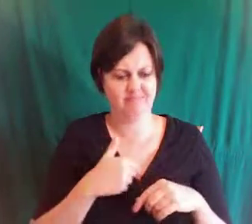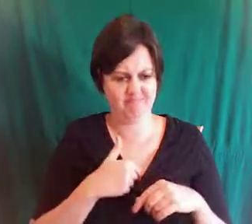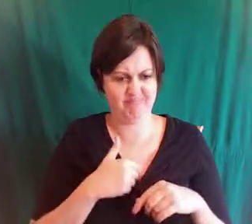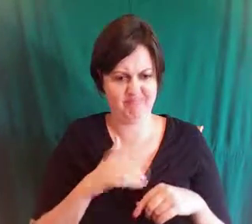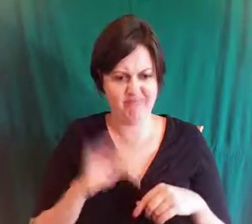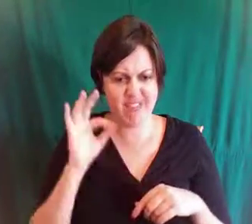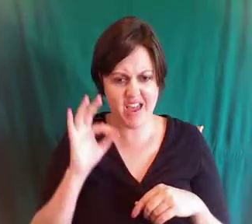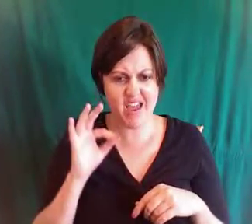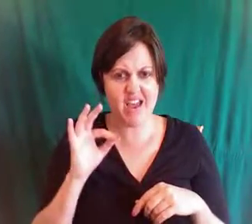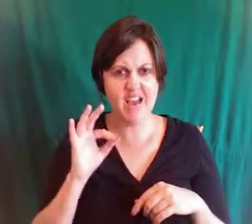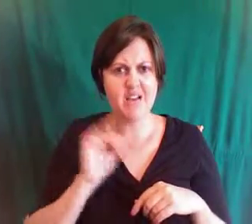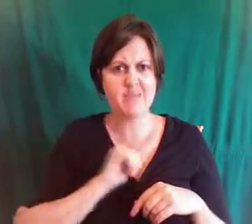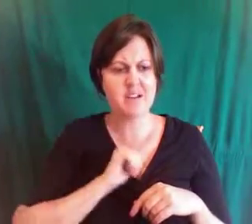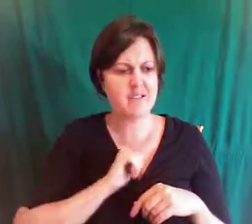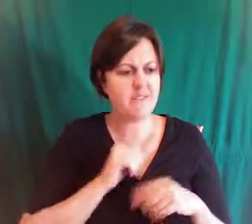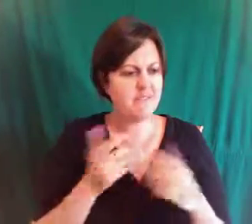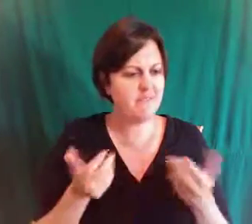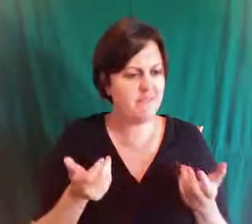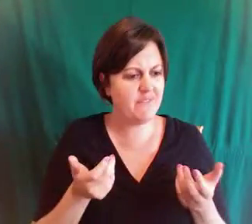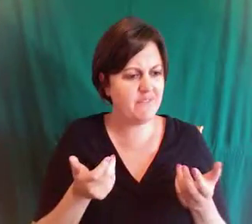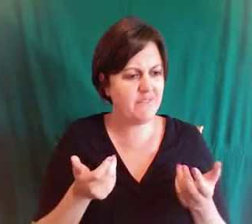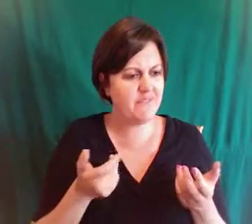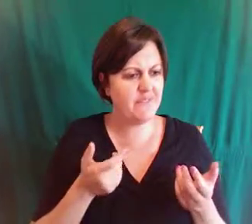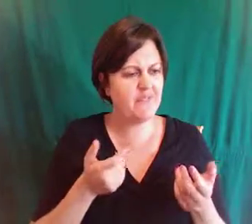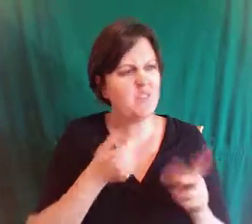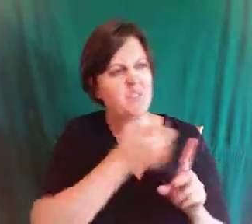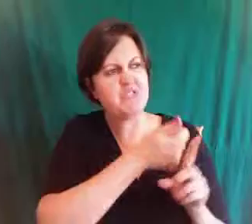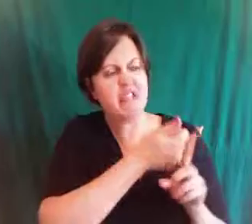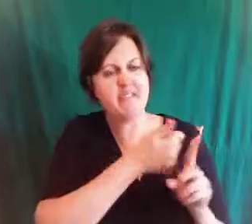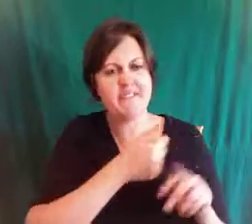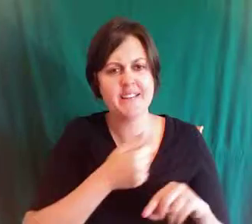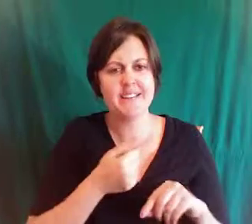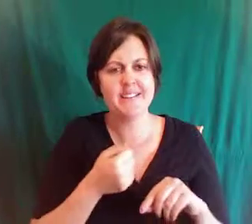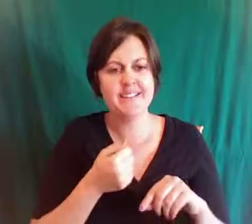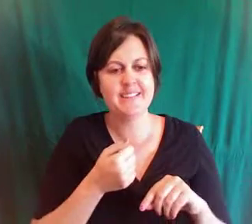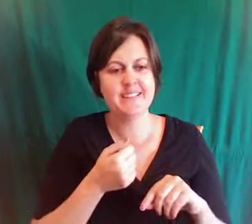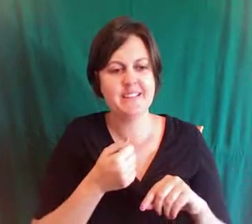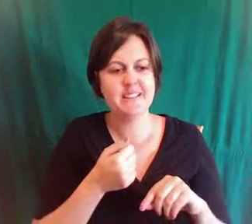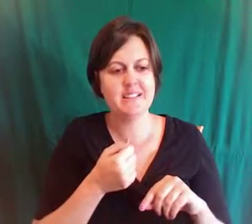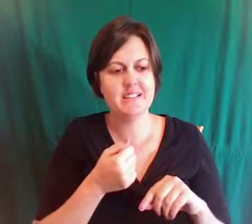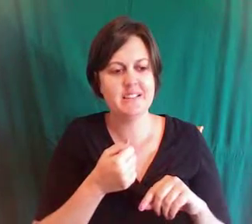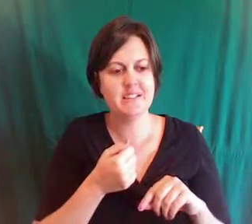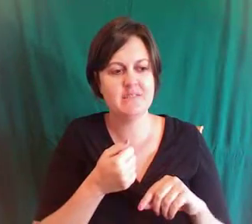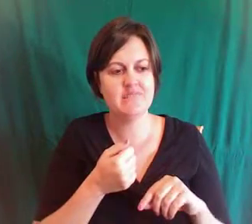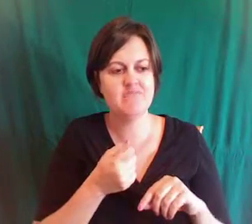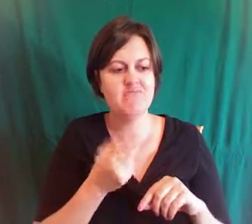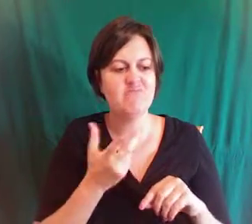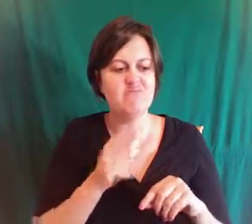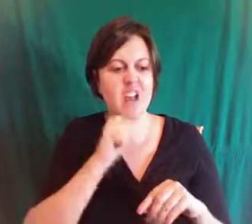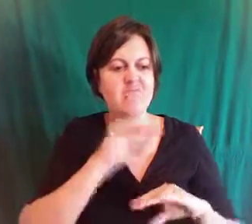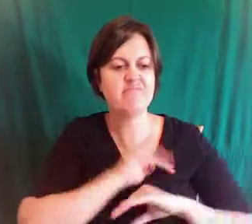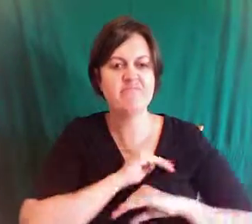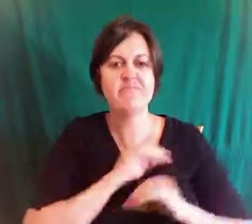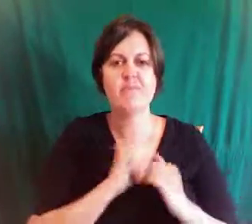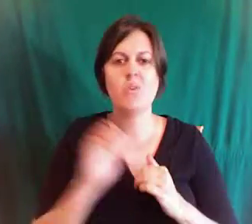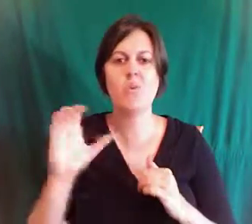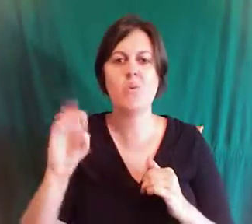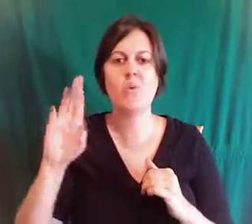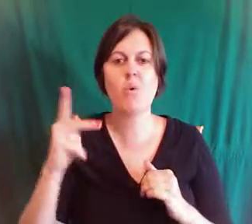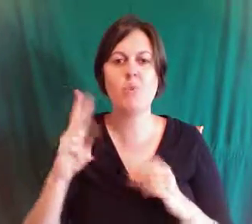not see yourself, for whatever reason, corporately, able to